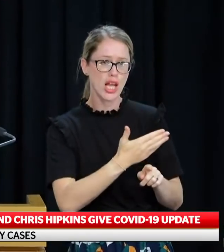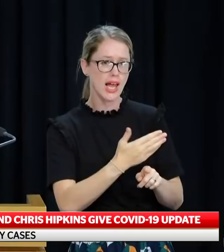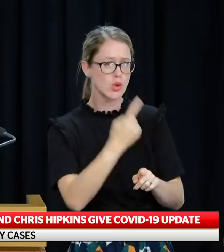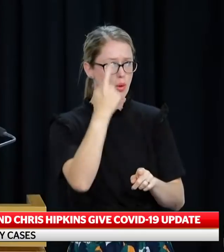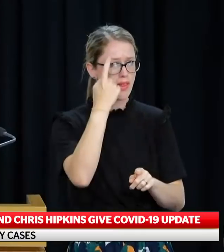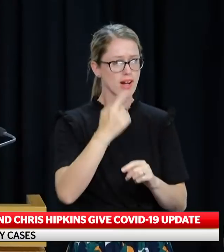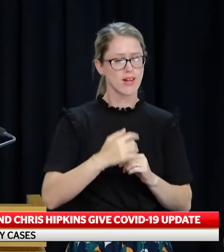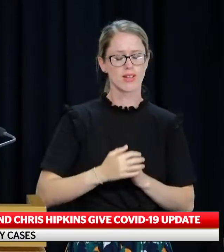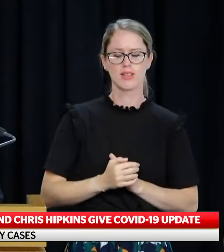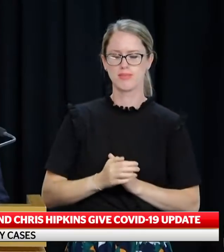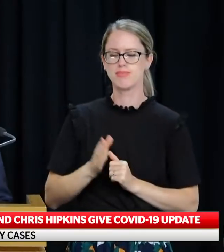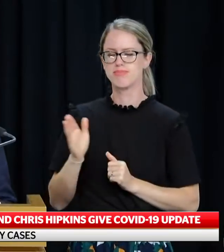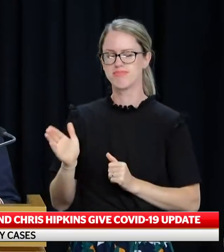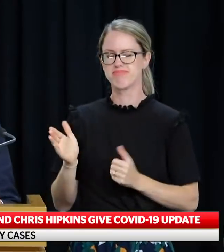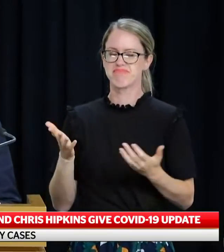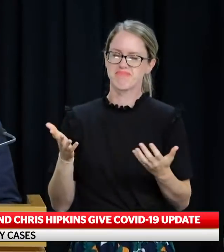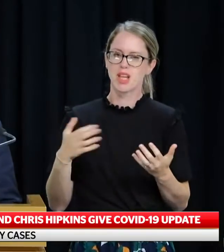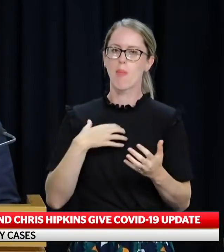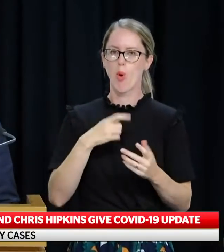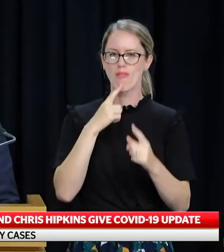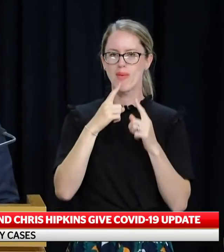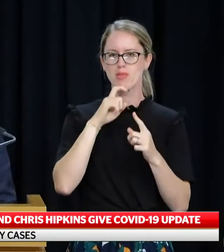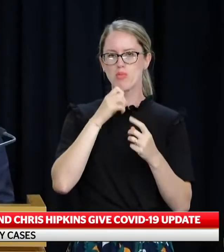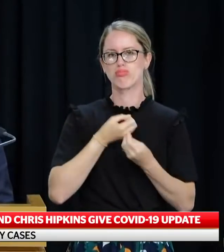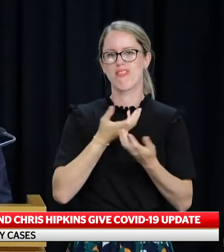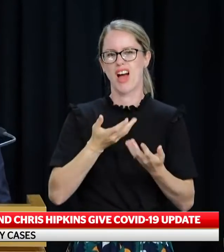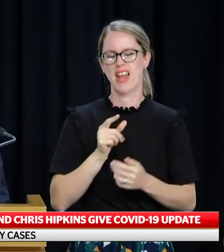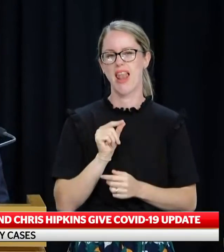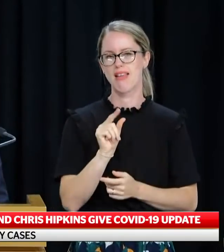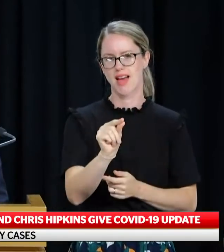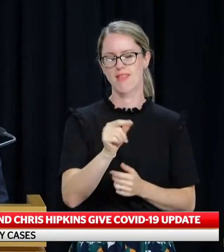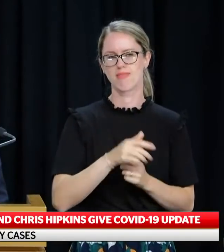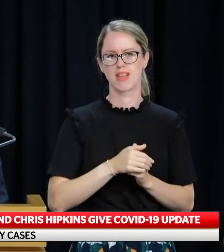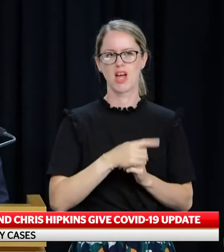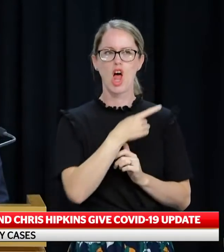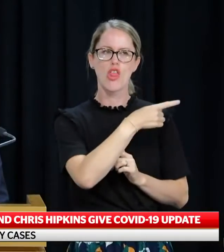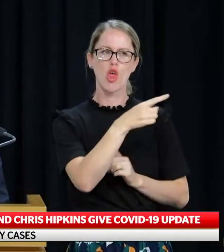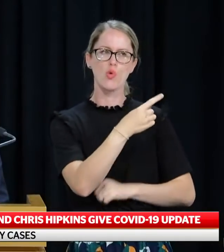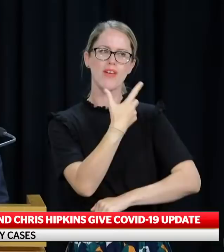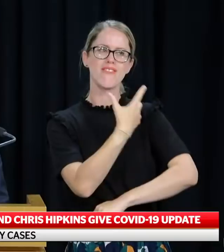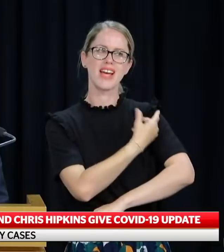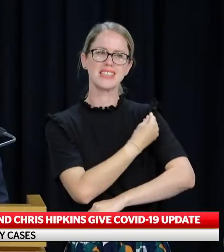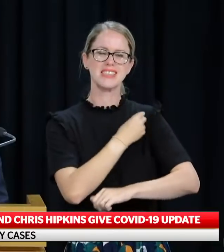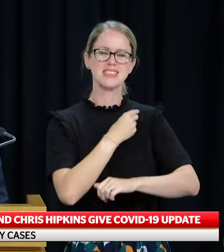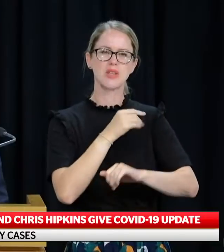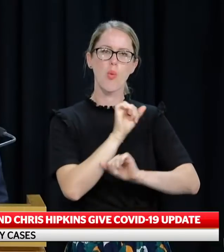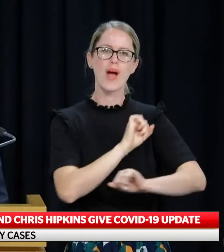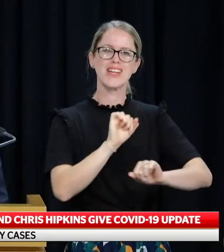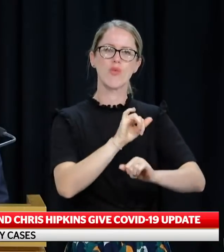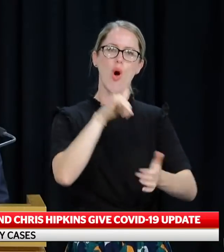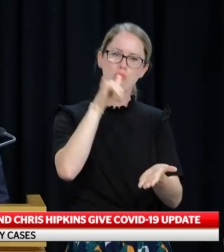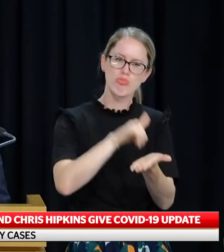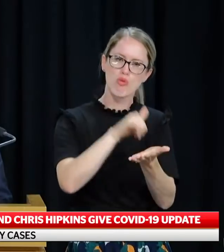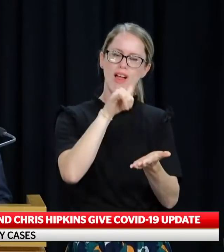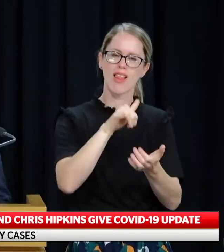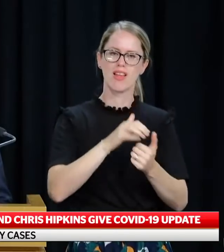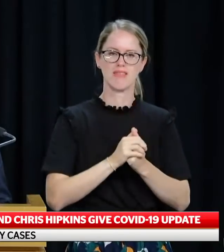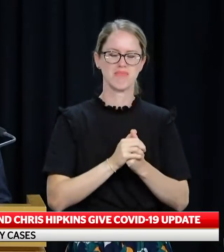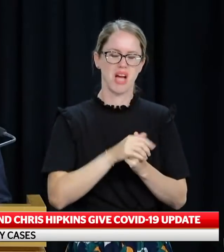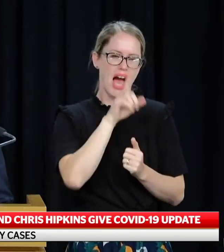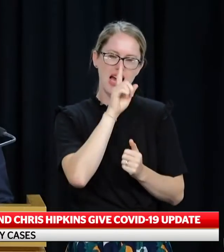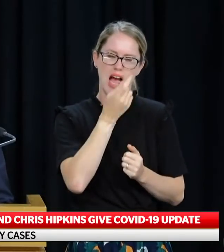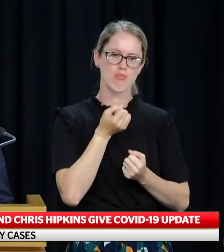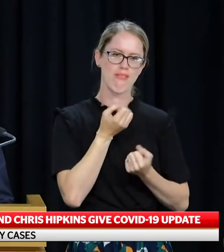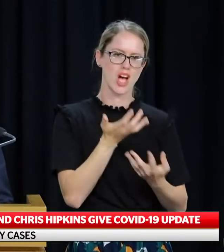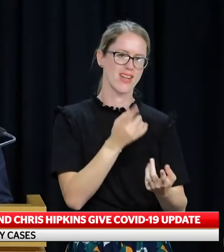Look, we'll have more to say about that when we can. Obviously, they're going through an approvals process as well. I'm just not in a position to